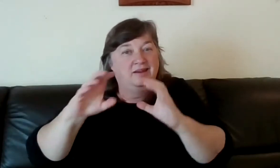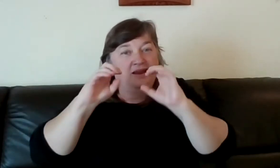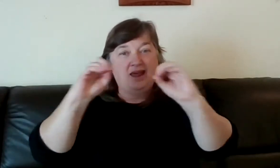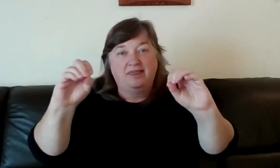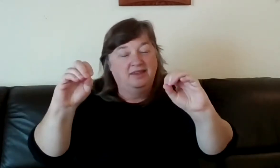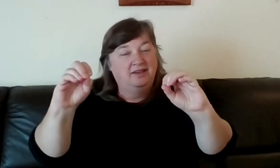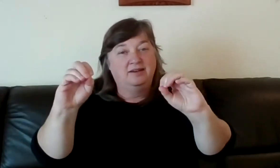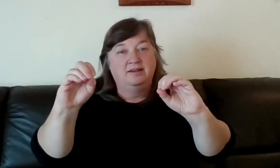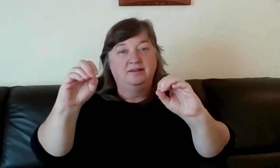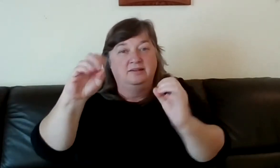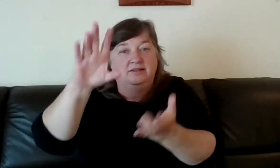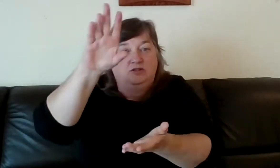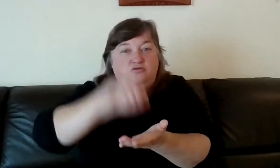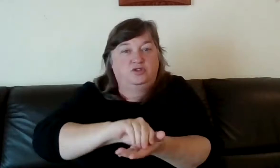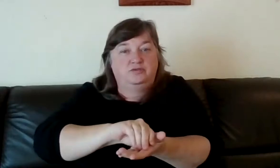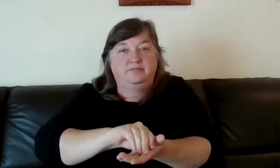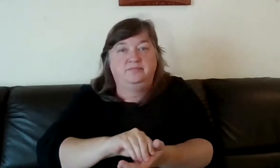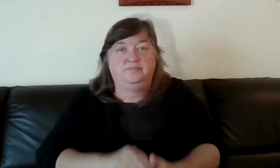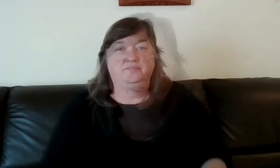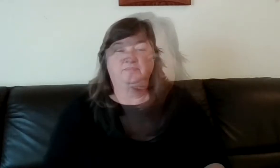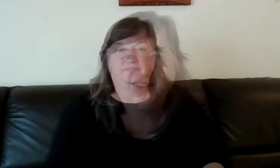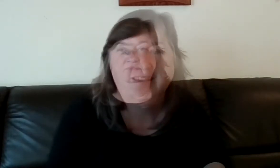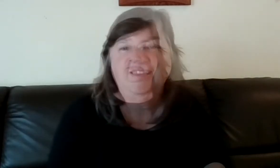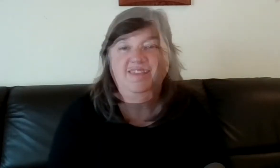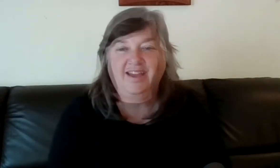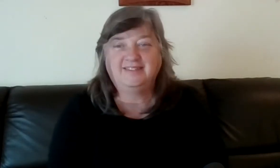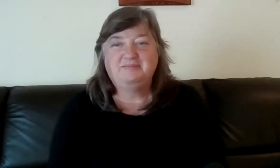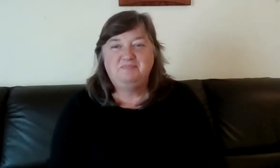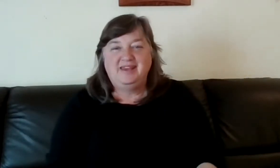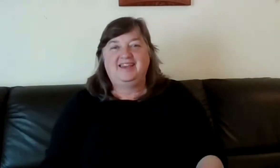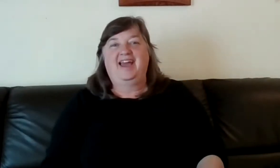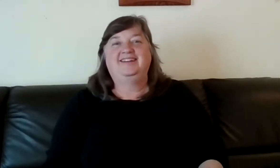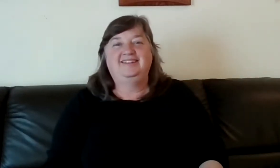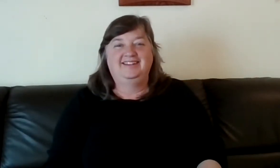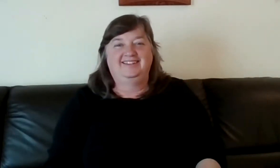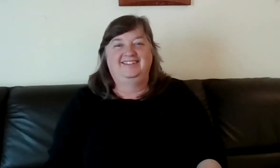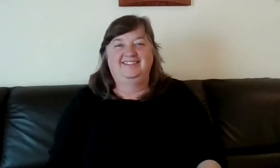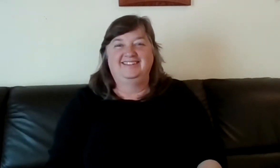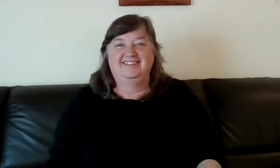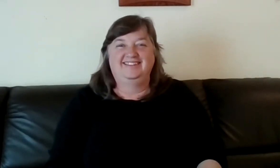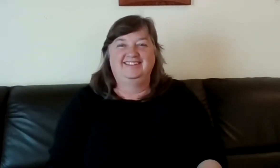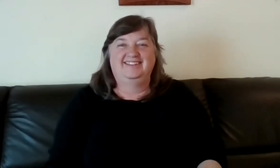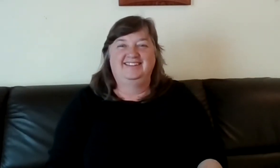nothing, nothing. Sorry about that. Yes, big and little.